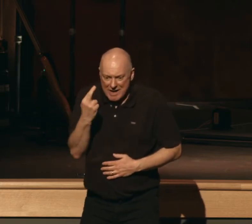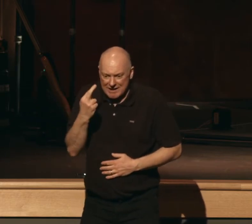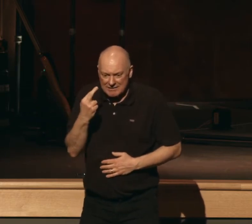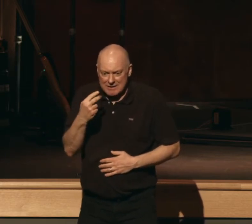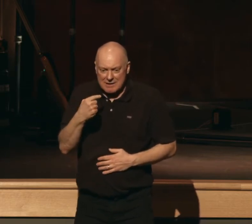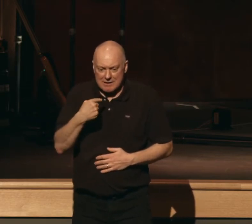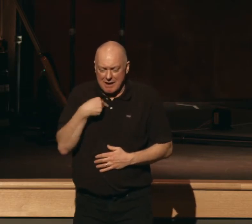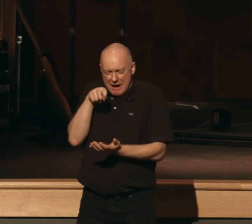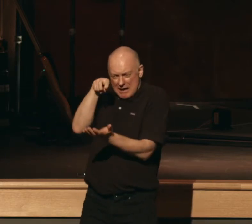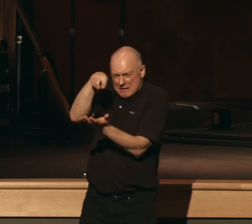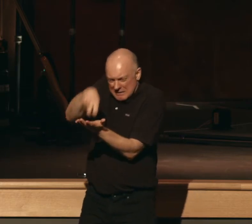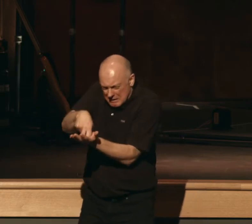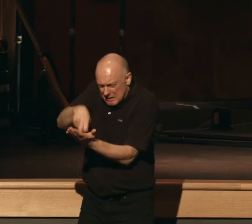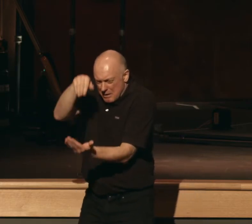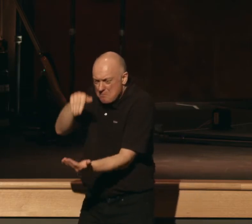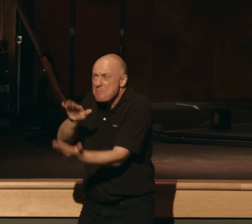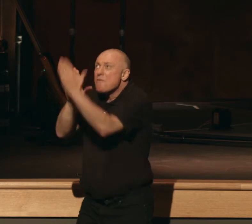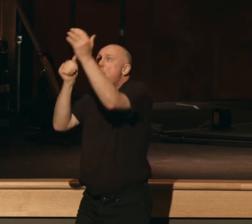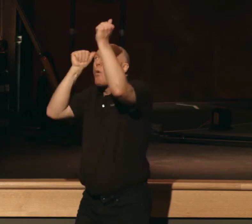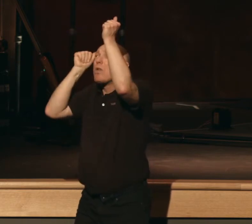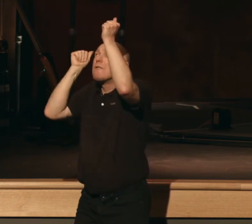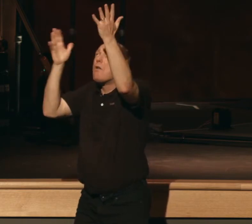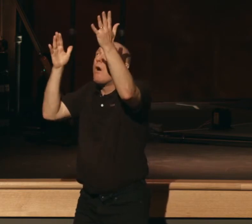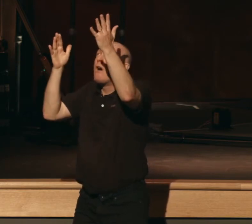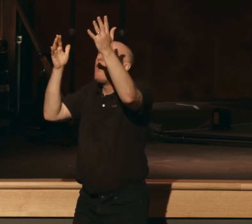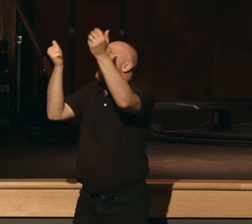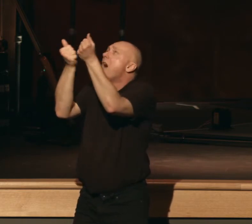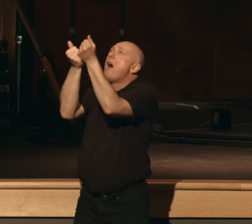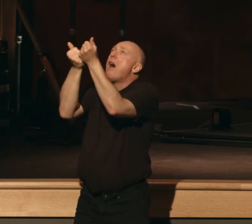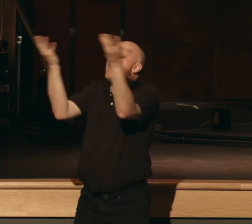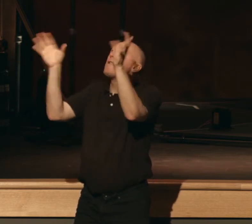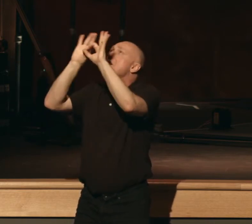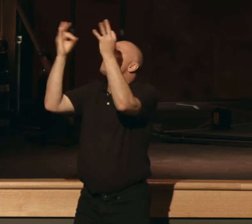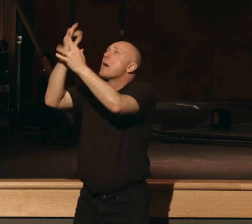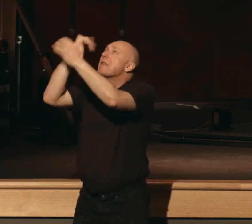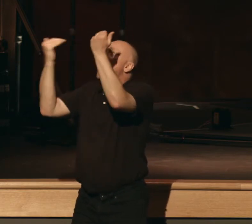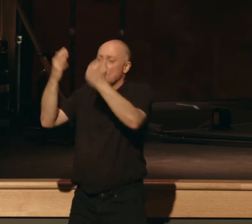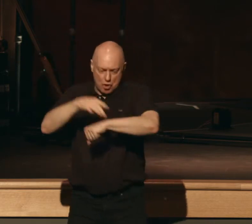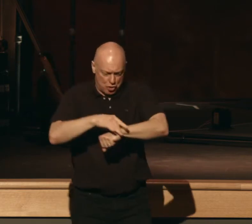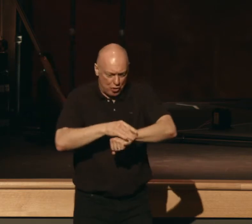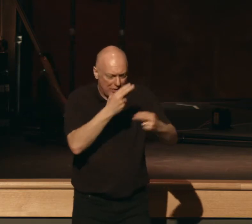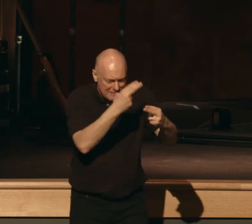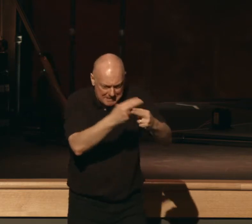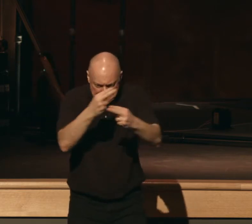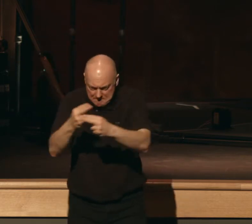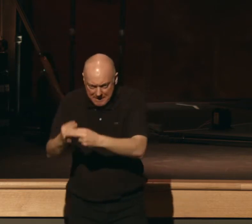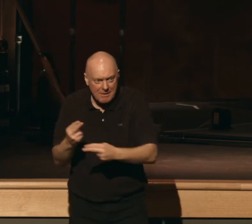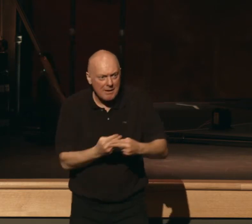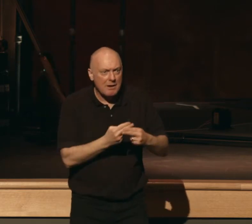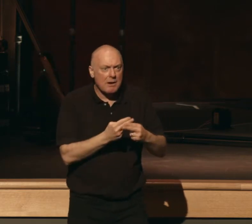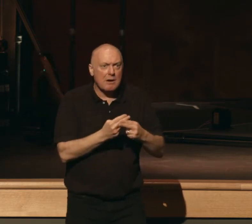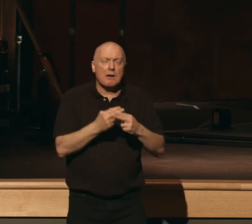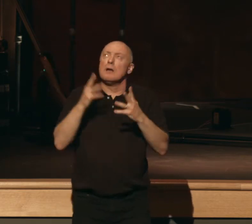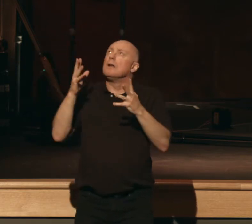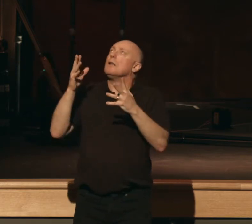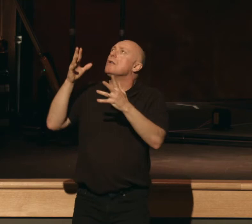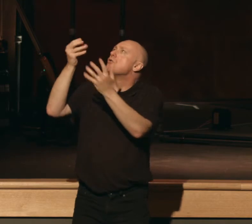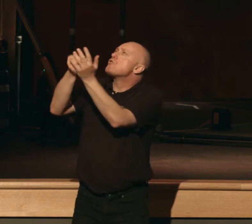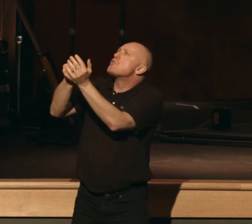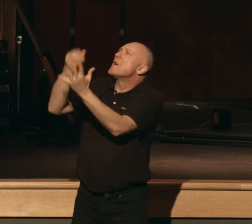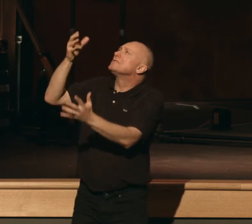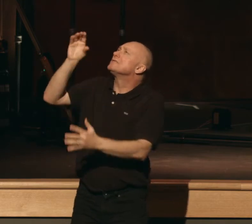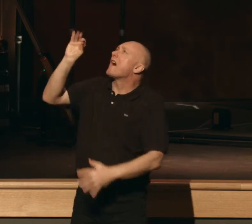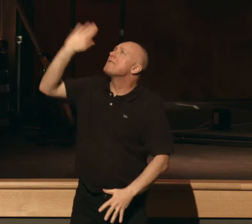I bow my knees before the Father, from whom every family in heaven and on earth is named, that according to the riches of